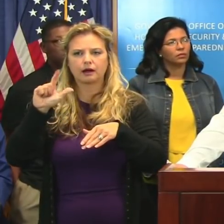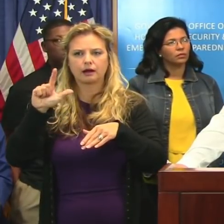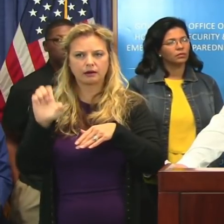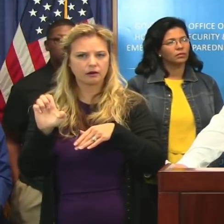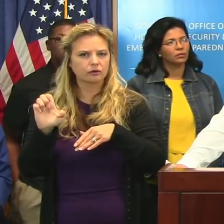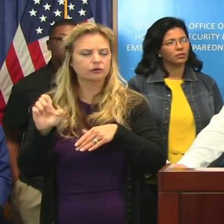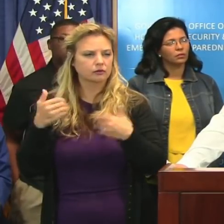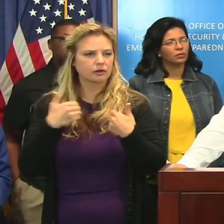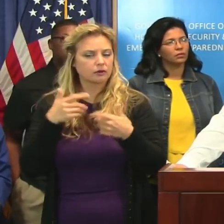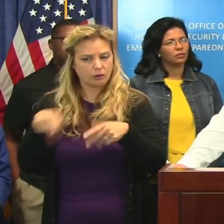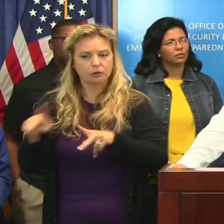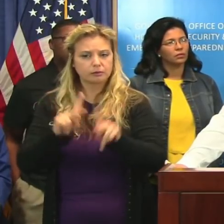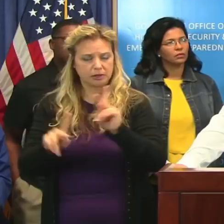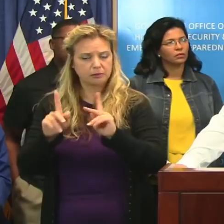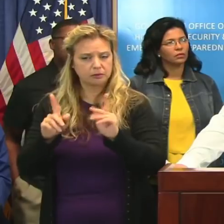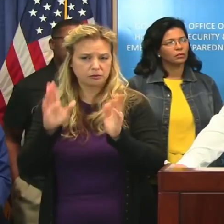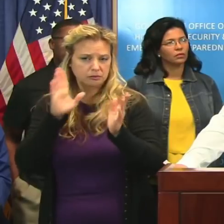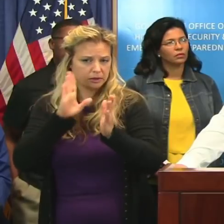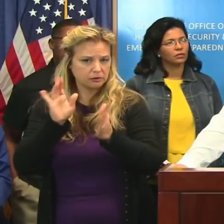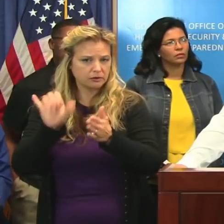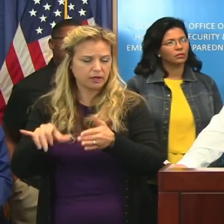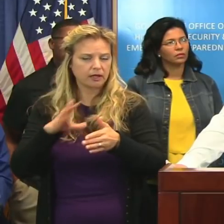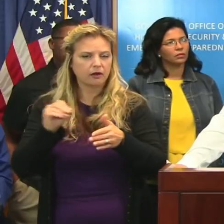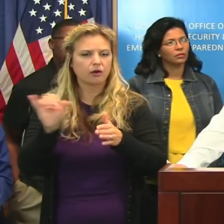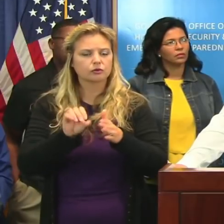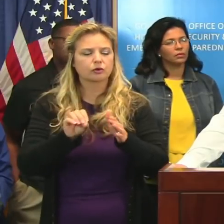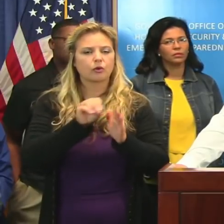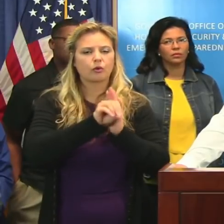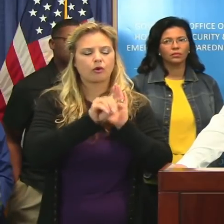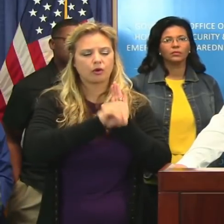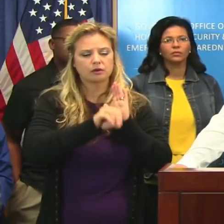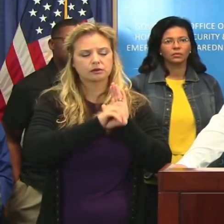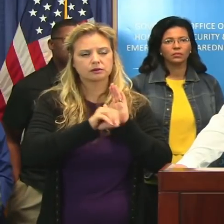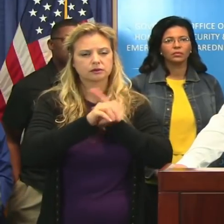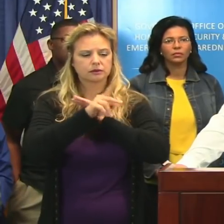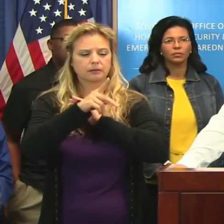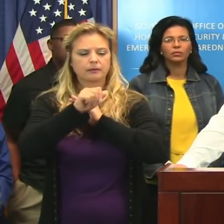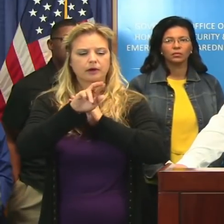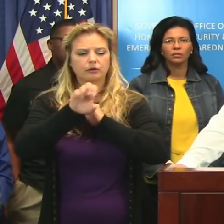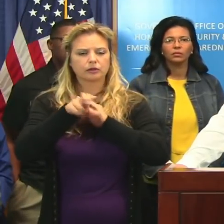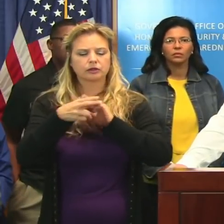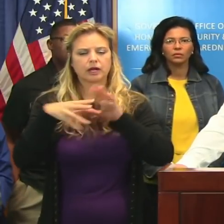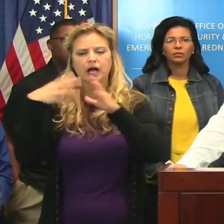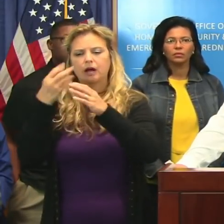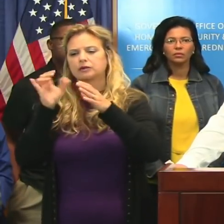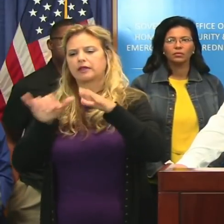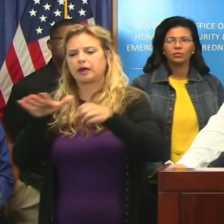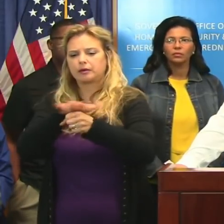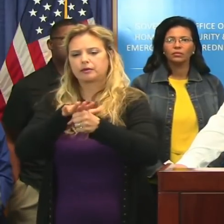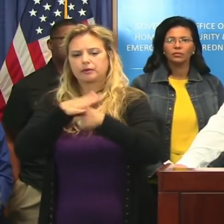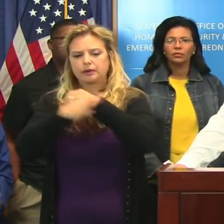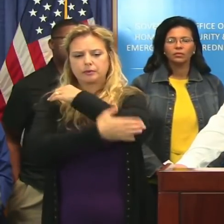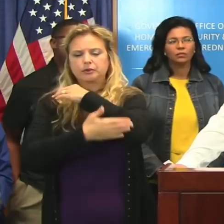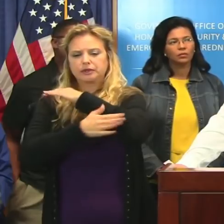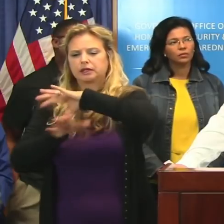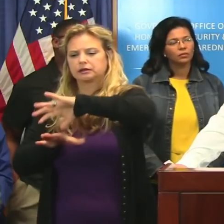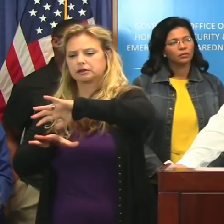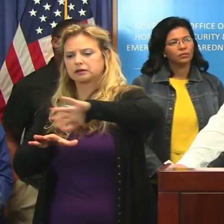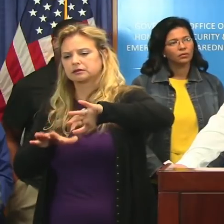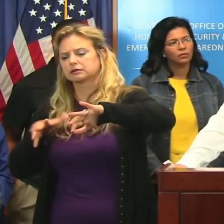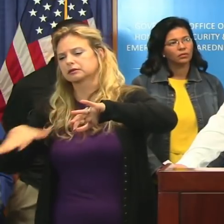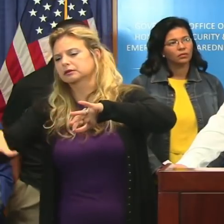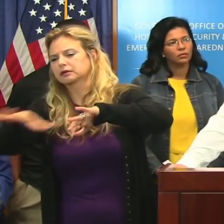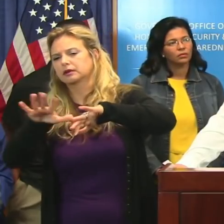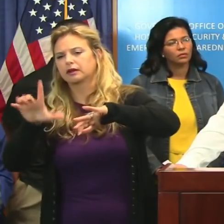paying attention to that, but also in Orleans Parish outside of the protected area, outside of the levees. And so it